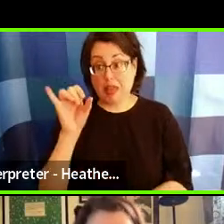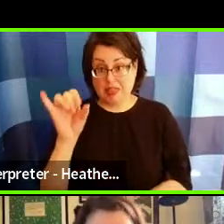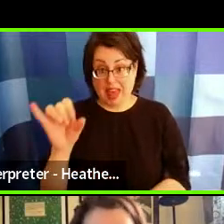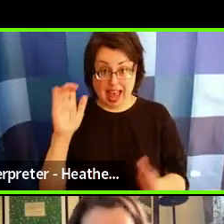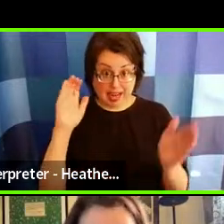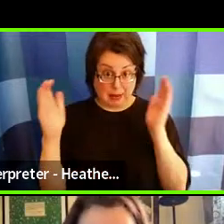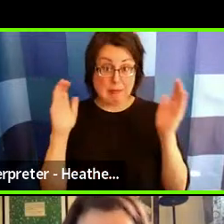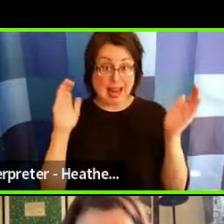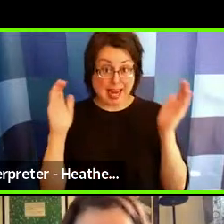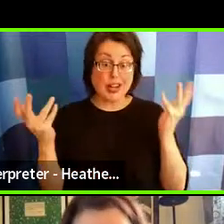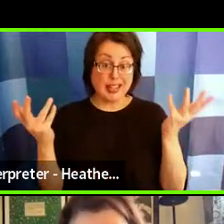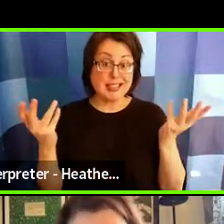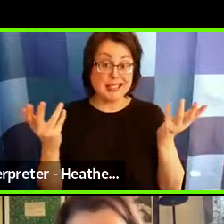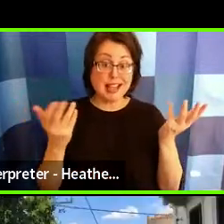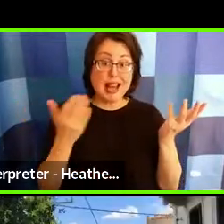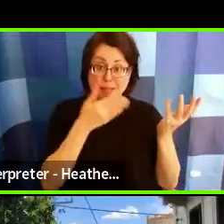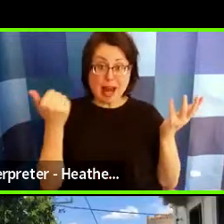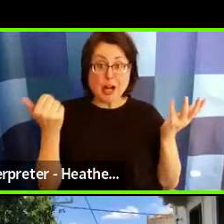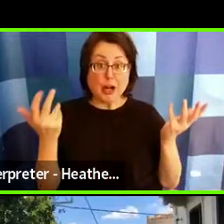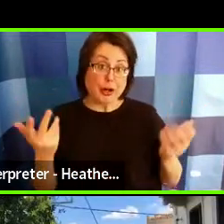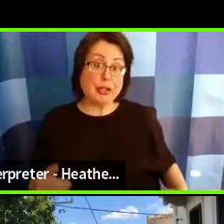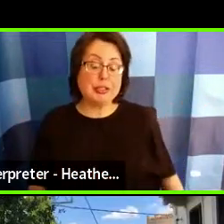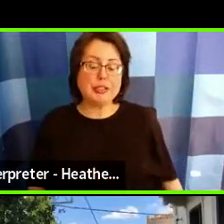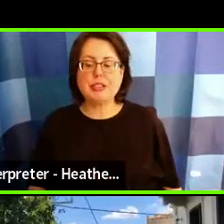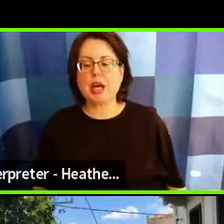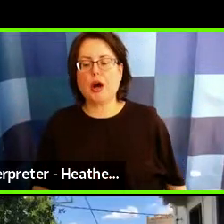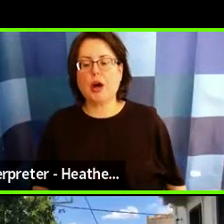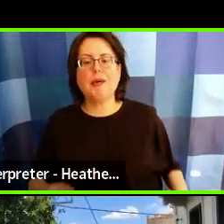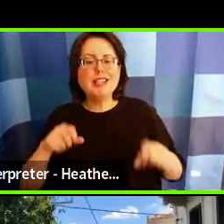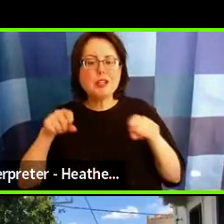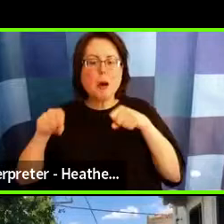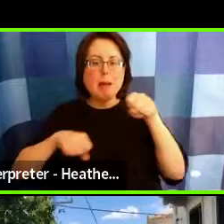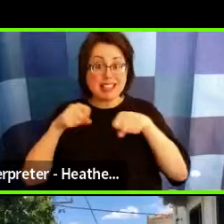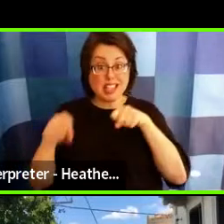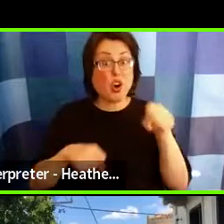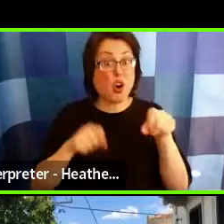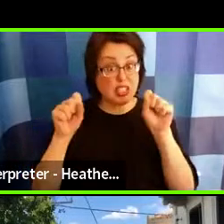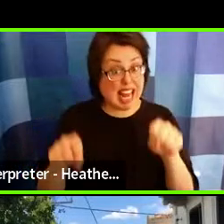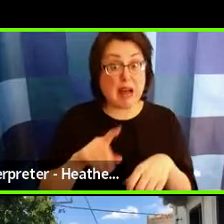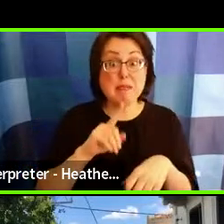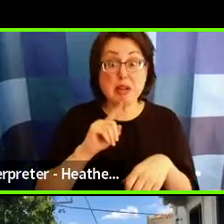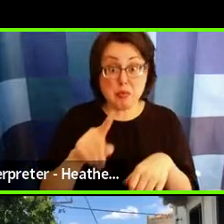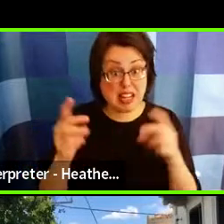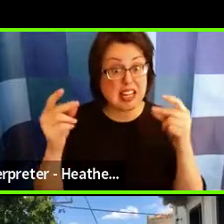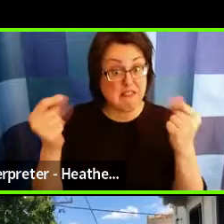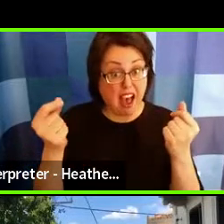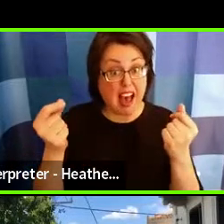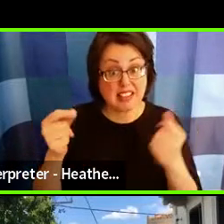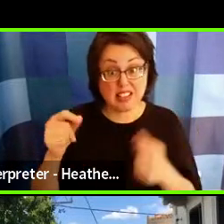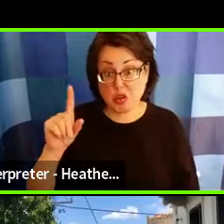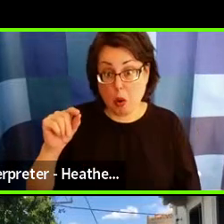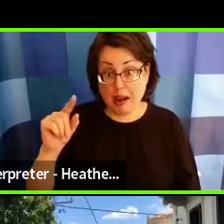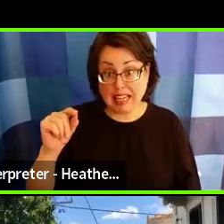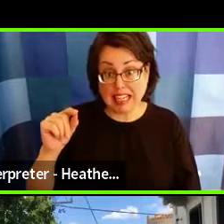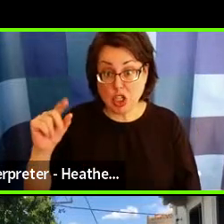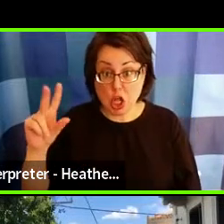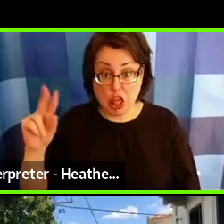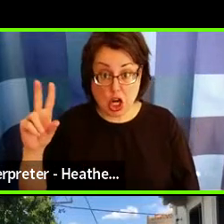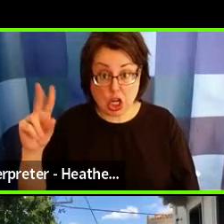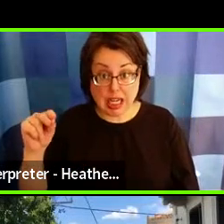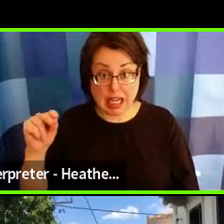fast. Yes, it is. Yes, the cyclists can get really fast, but we do want to make sure